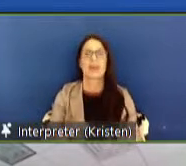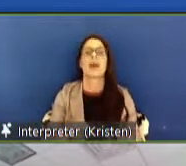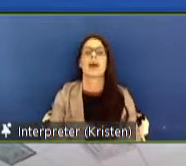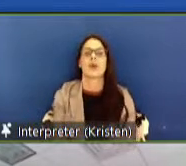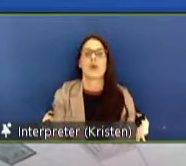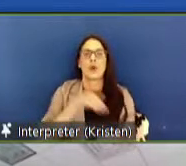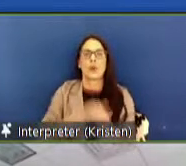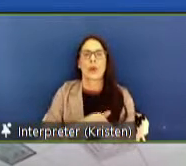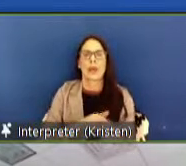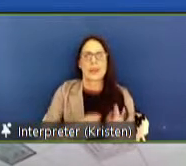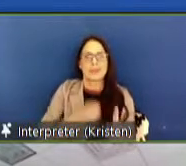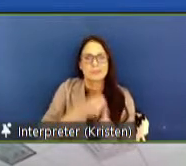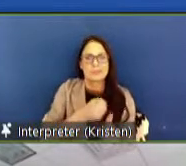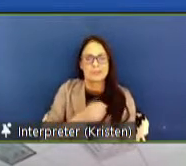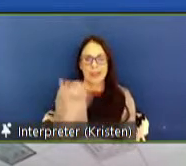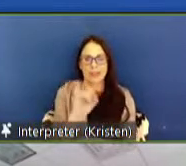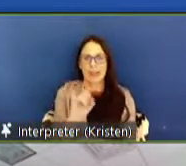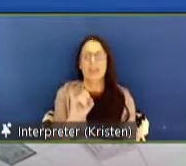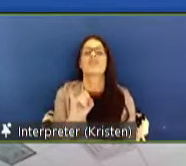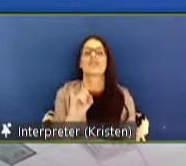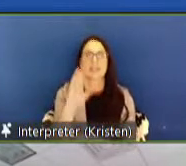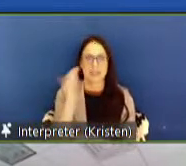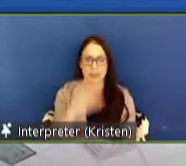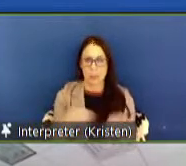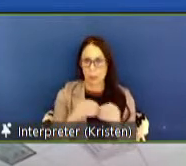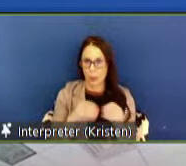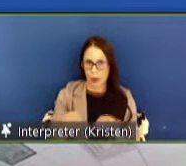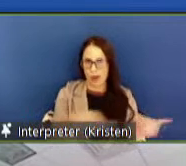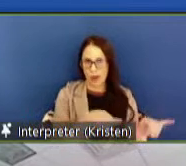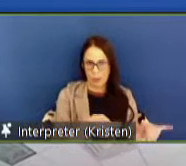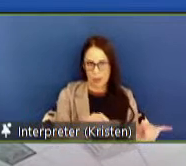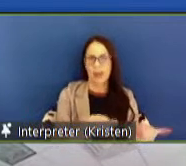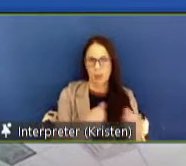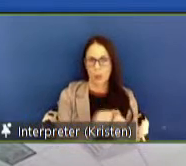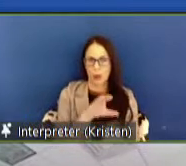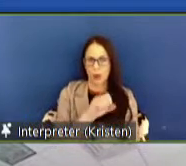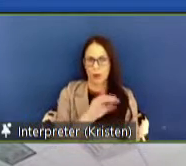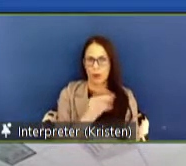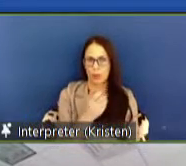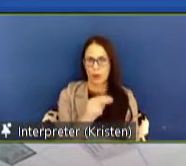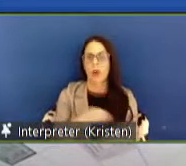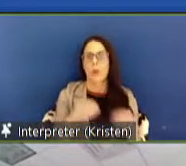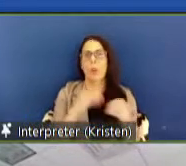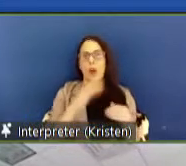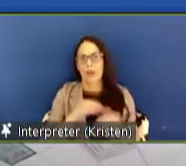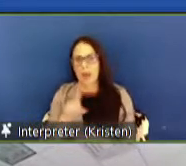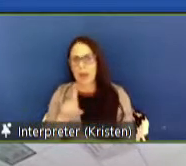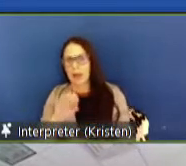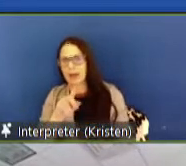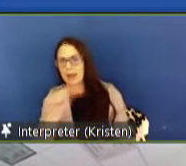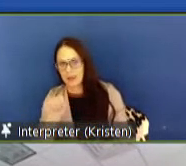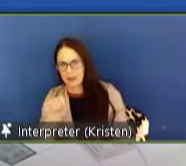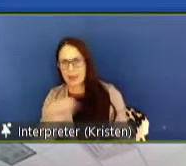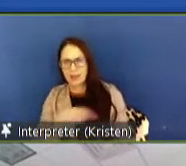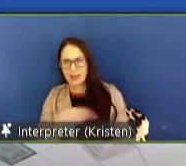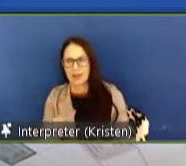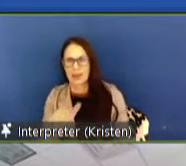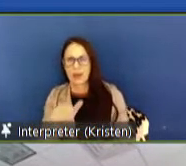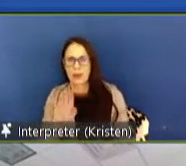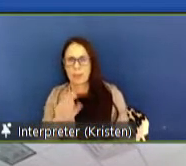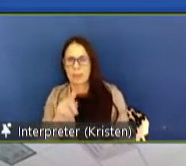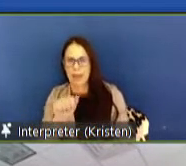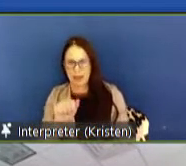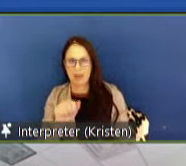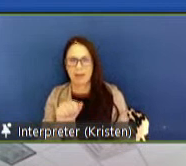more common with Omicron than it was with Delta or the Beta variants. This is something that South Africa is reporting.